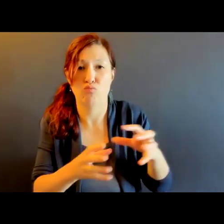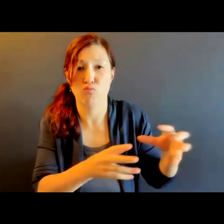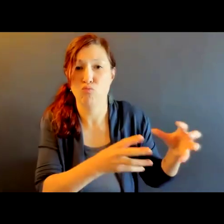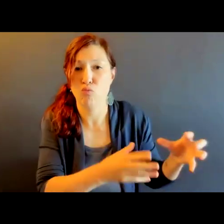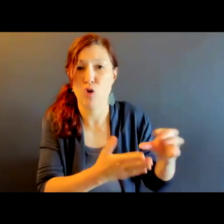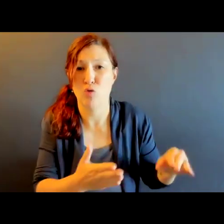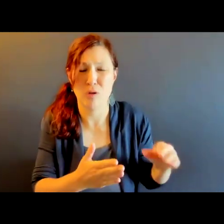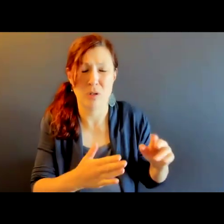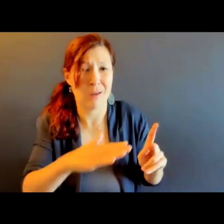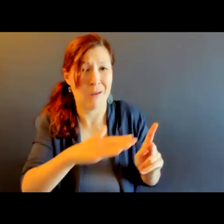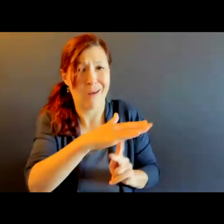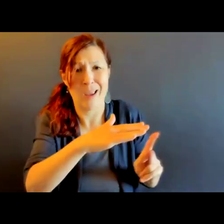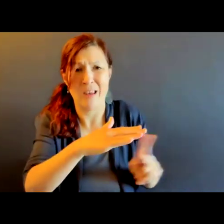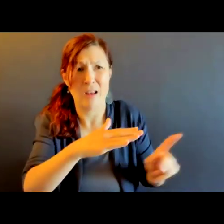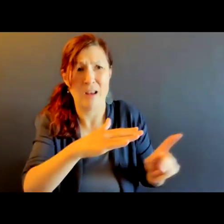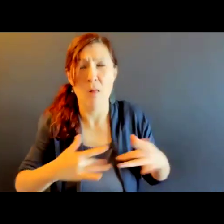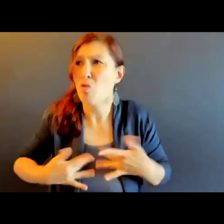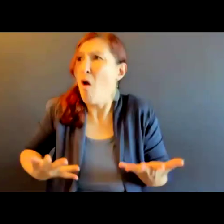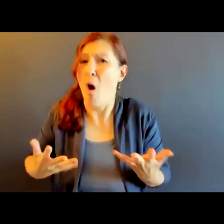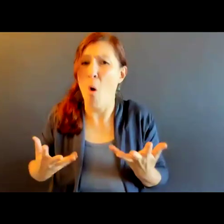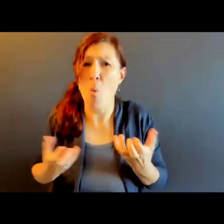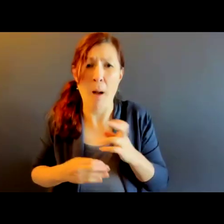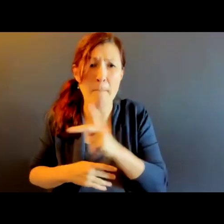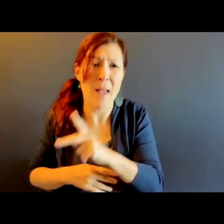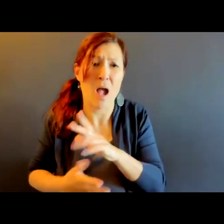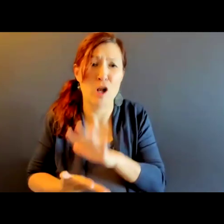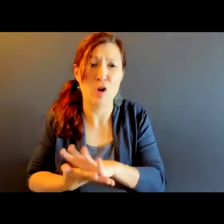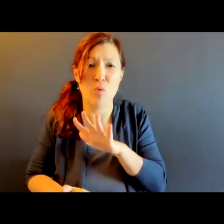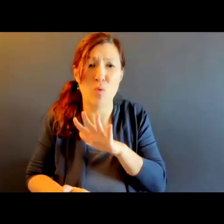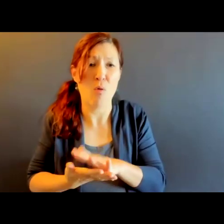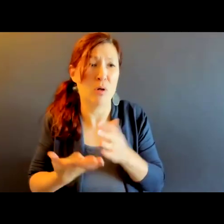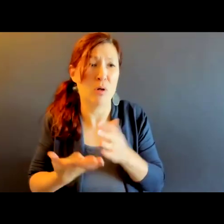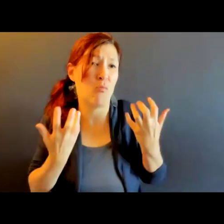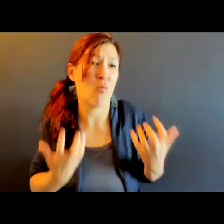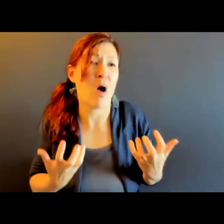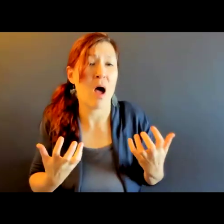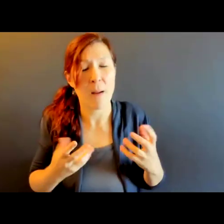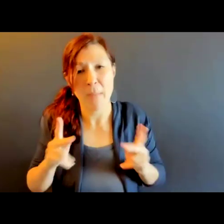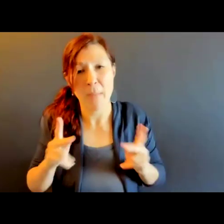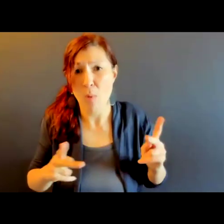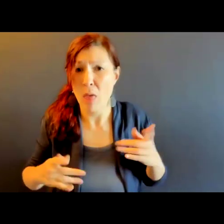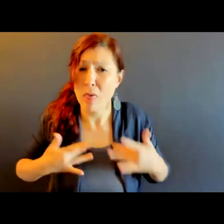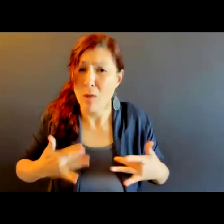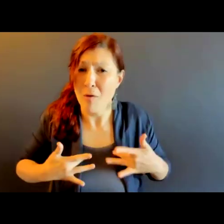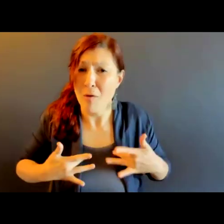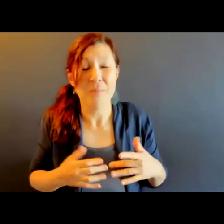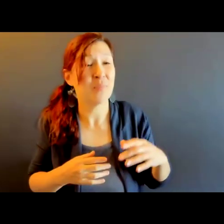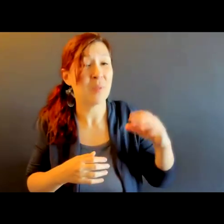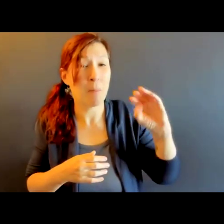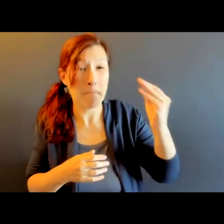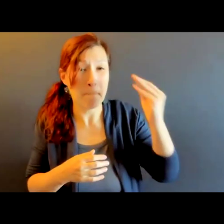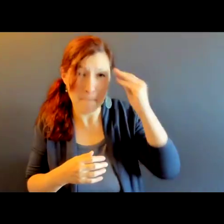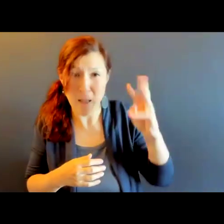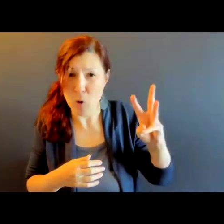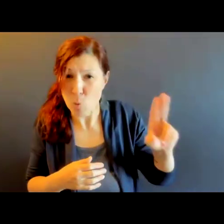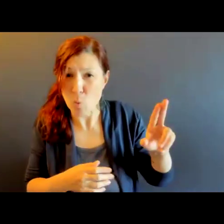back. Just life and joy and excitement. As Mayor Wu noted, we began the first day welcoming